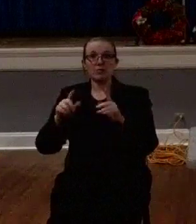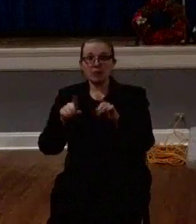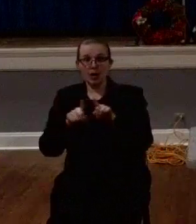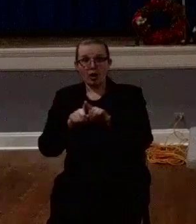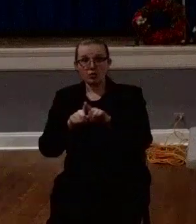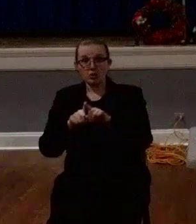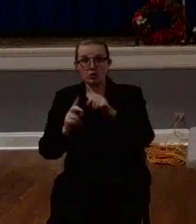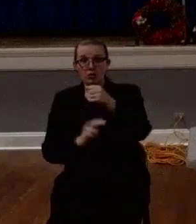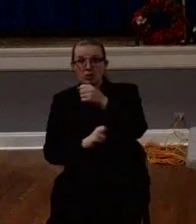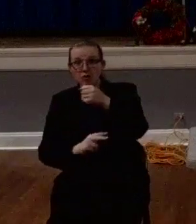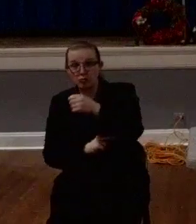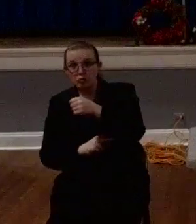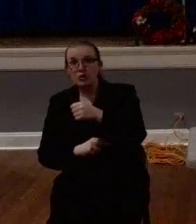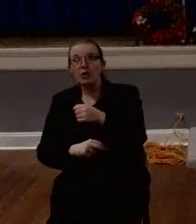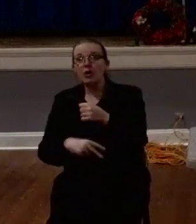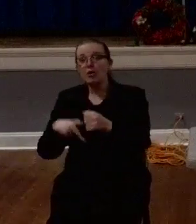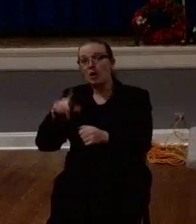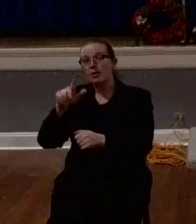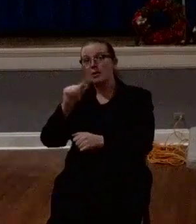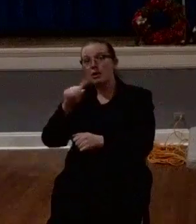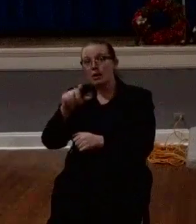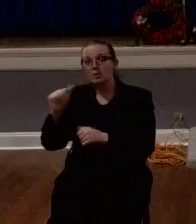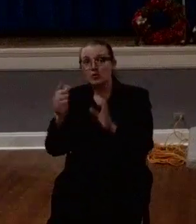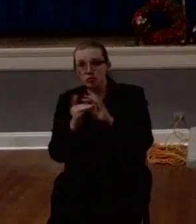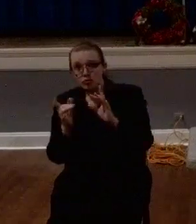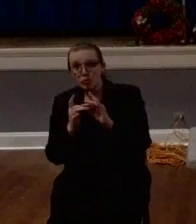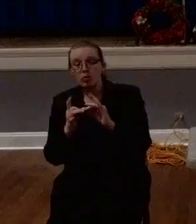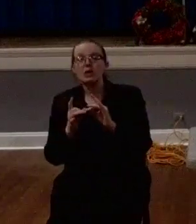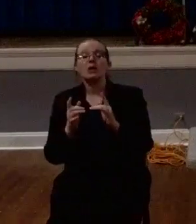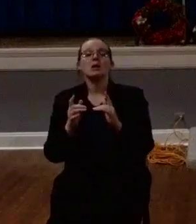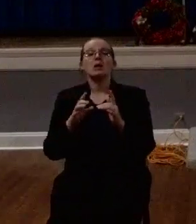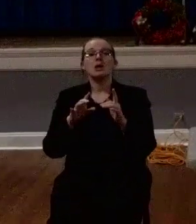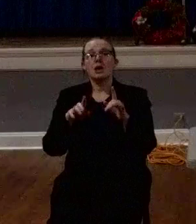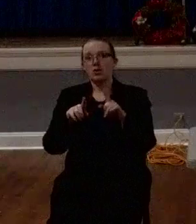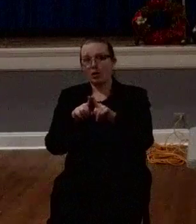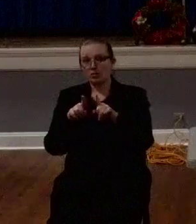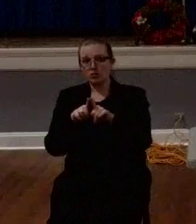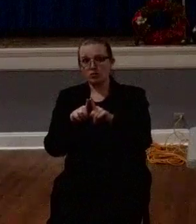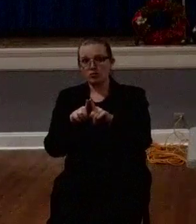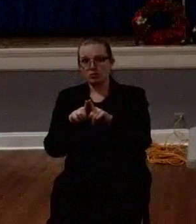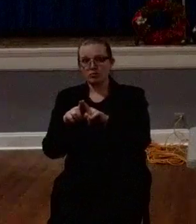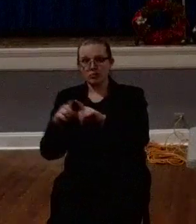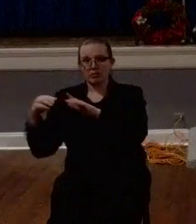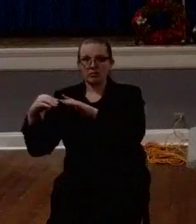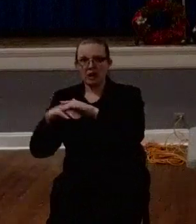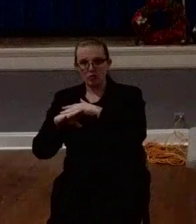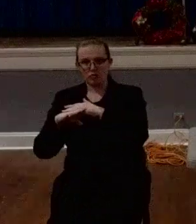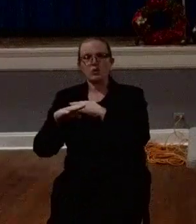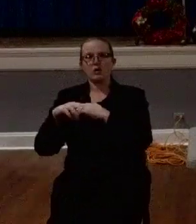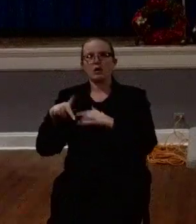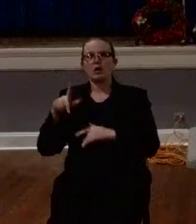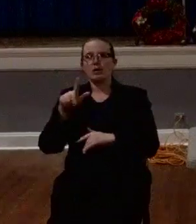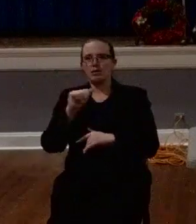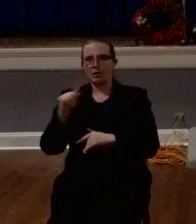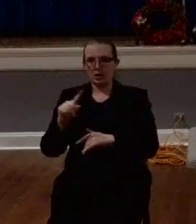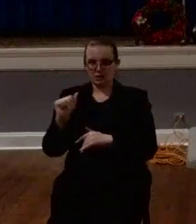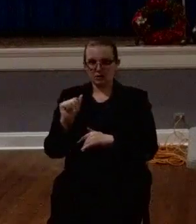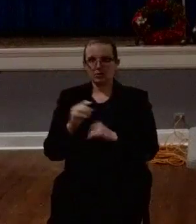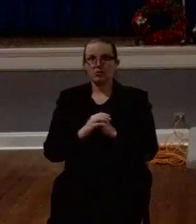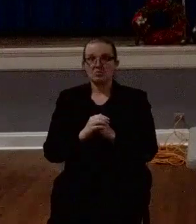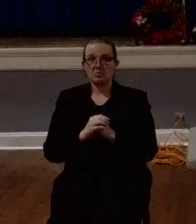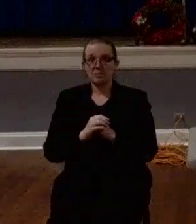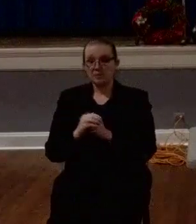the Bridge Plaza story and the area, and then the entry plaza.